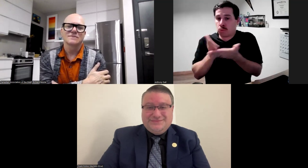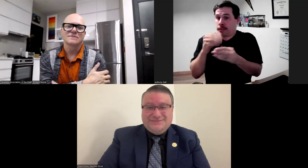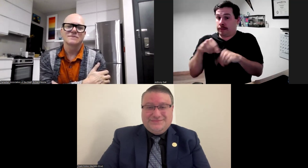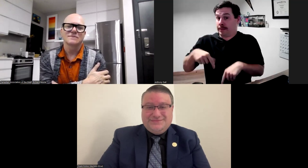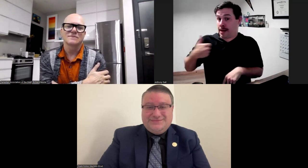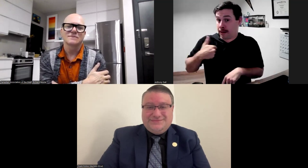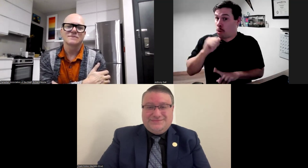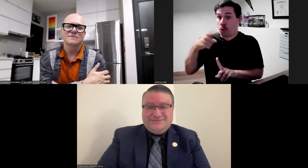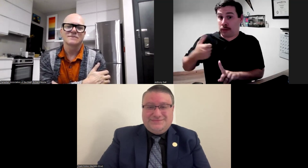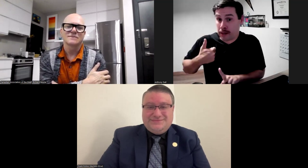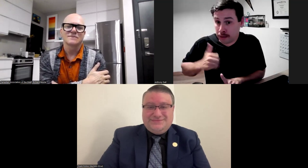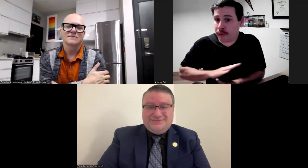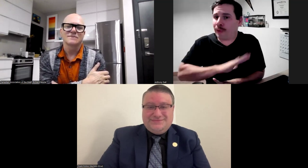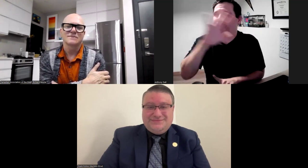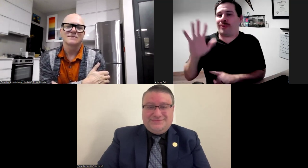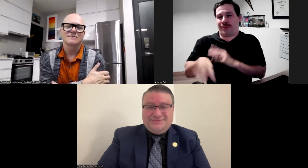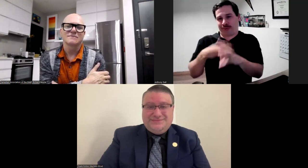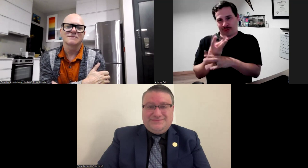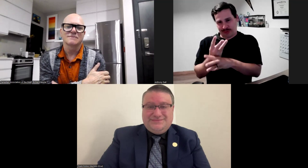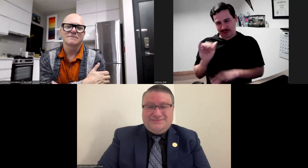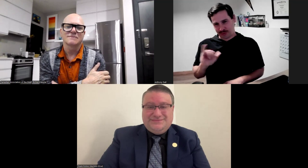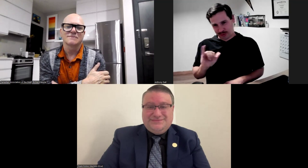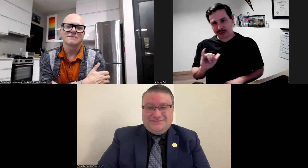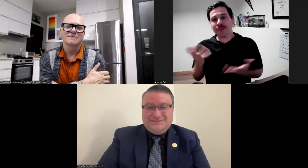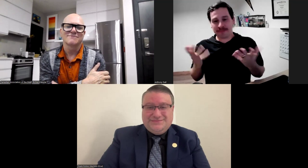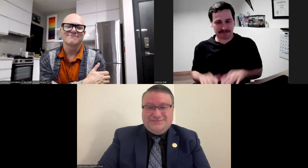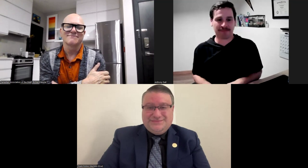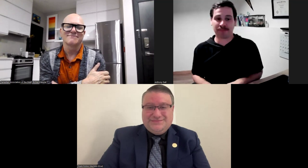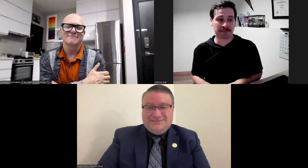It's really important that we continue to support each other and work together, not only in Canada, but